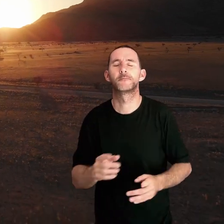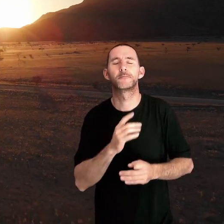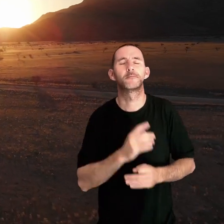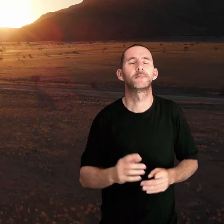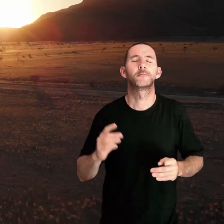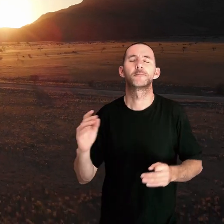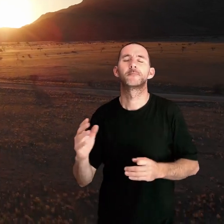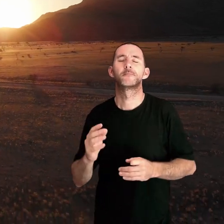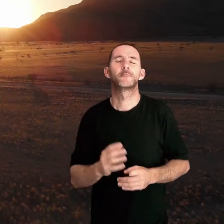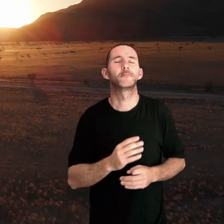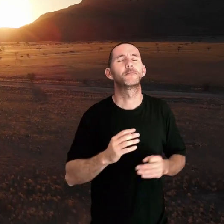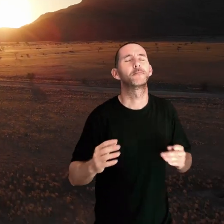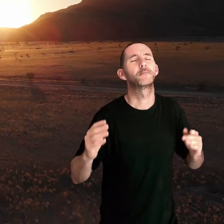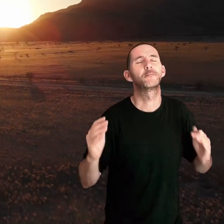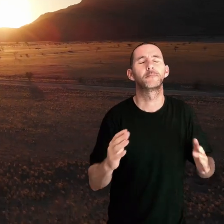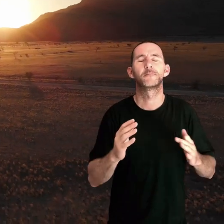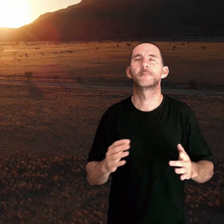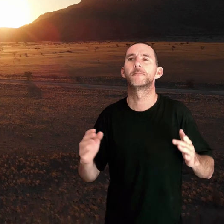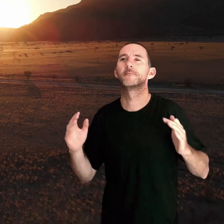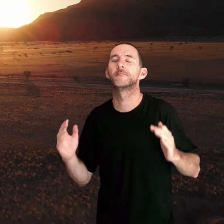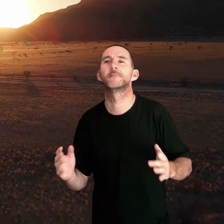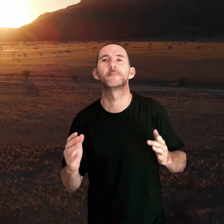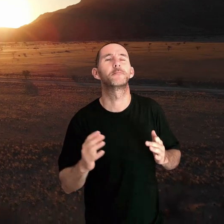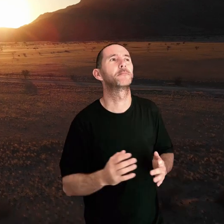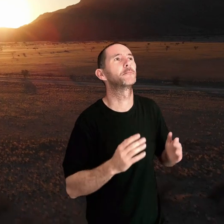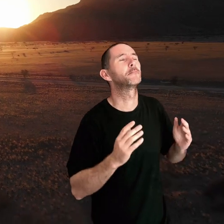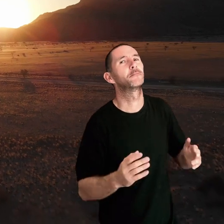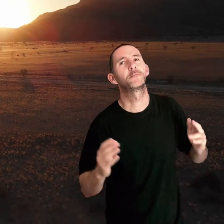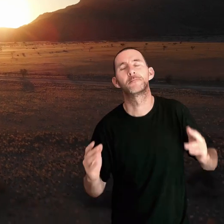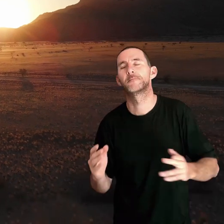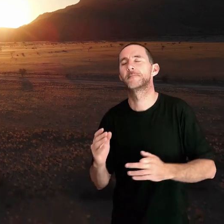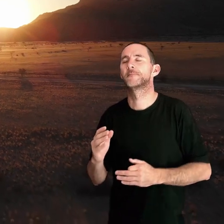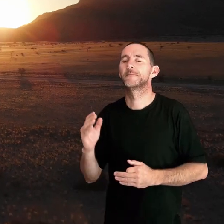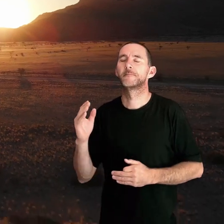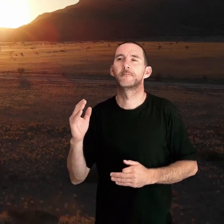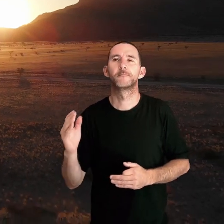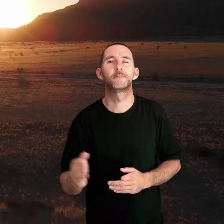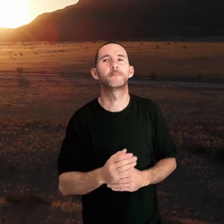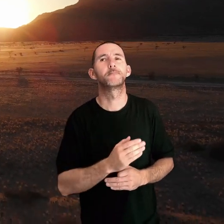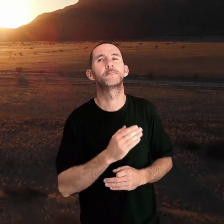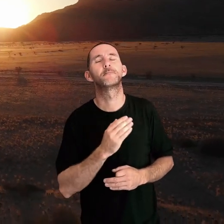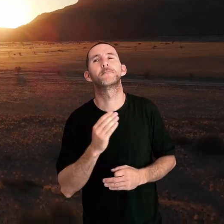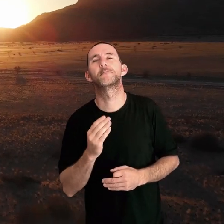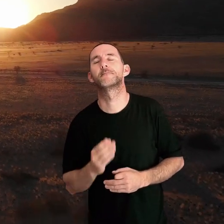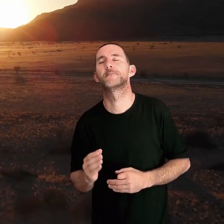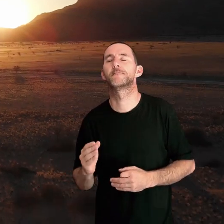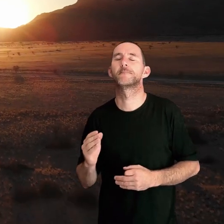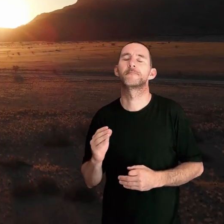to